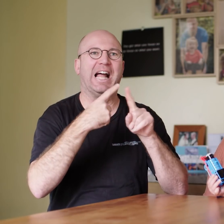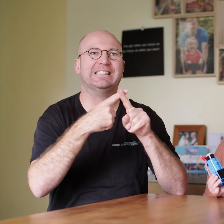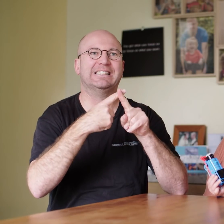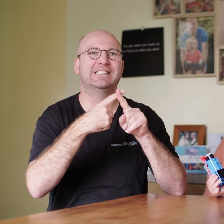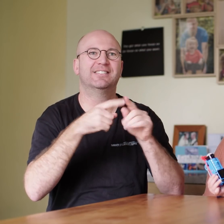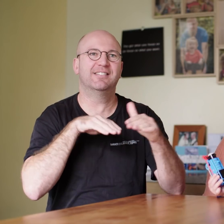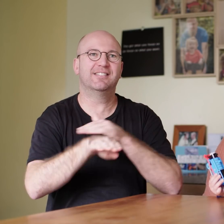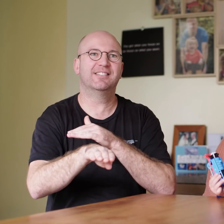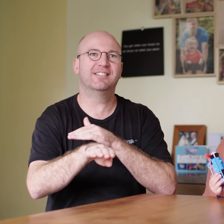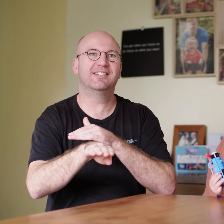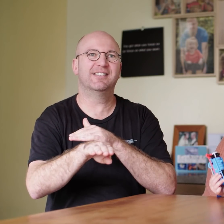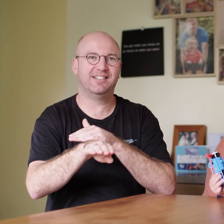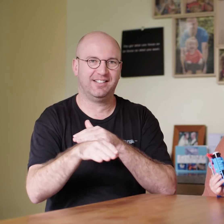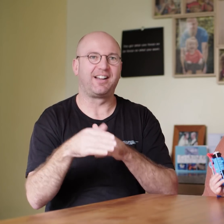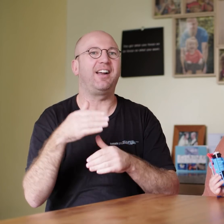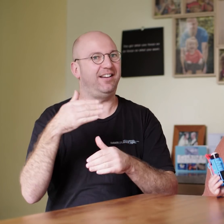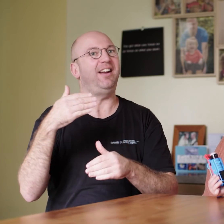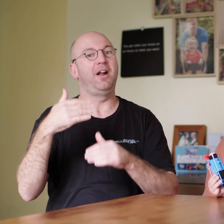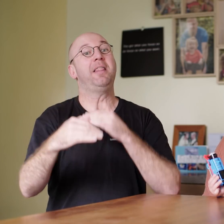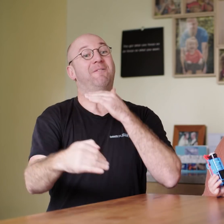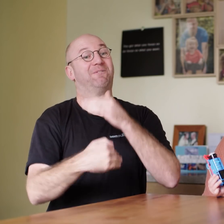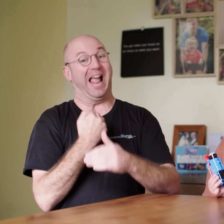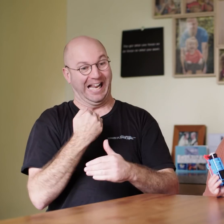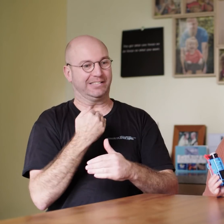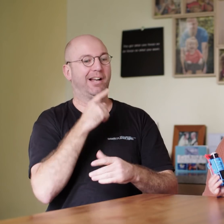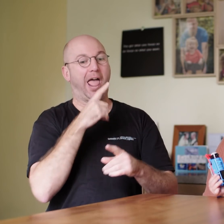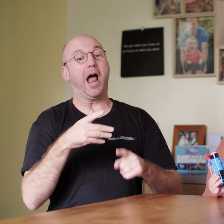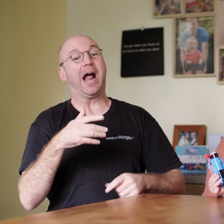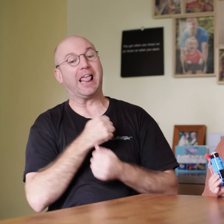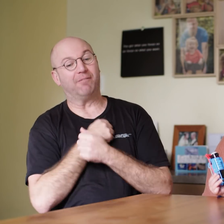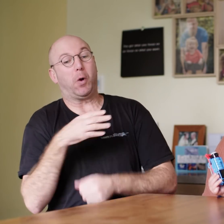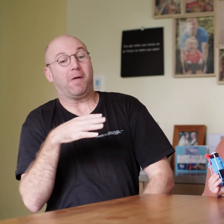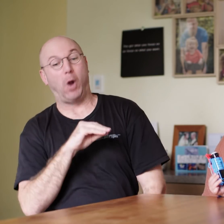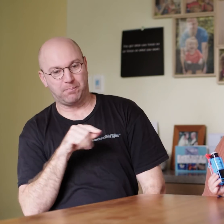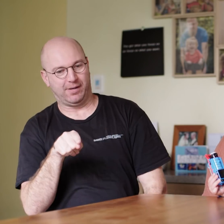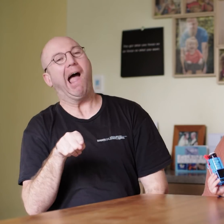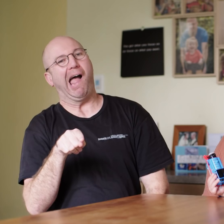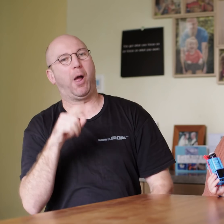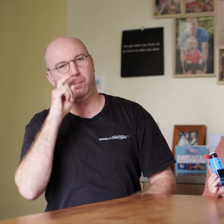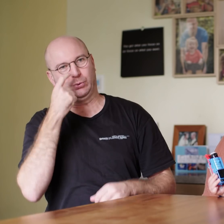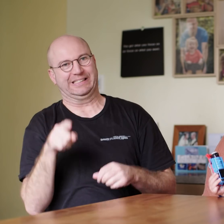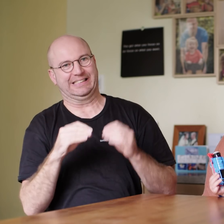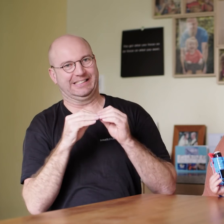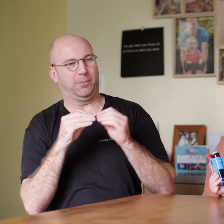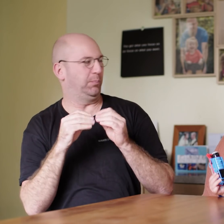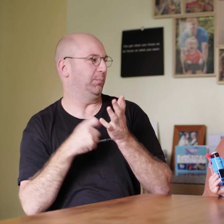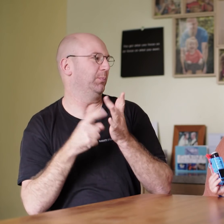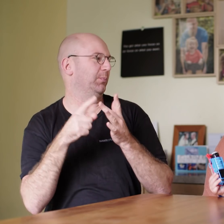fax to come through from her, because that's how we kept in touch in those days. And when I got it, I saw it ended with "Love